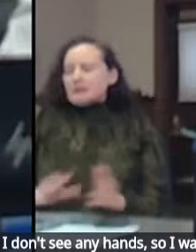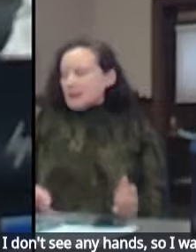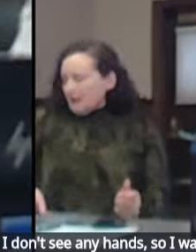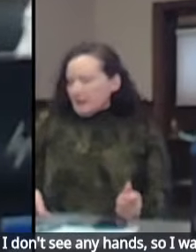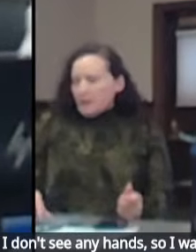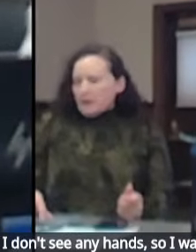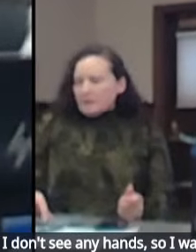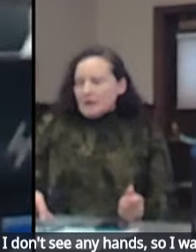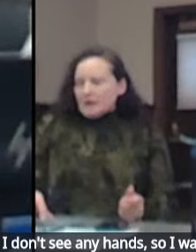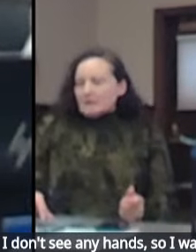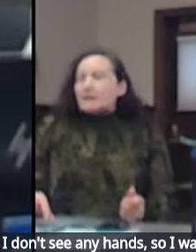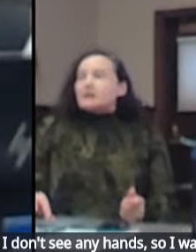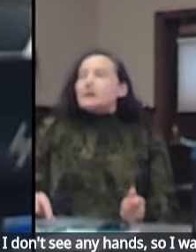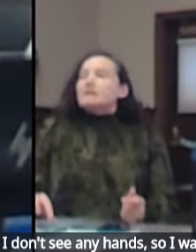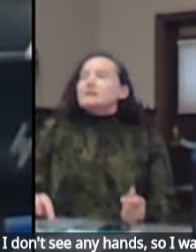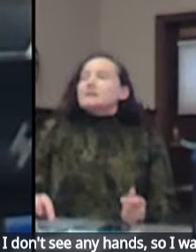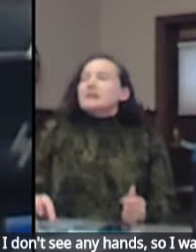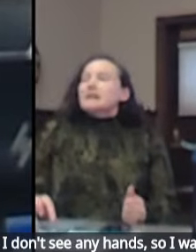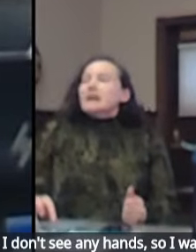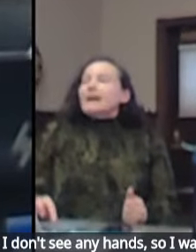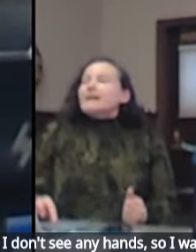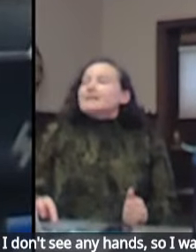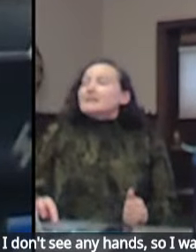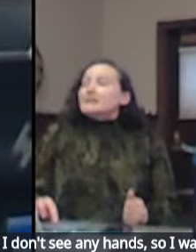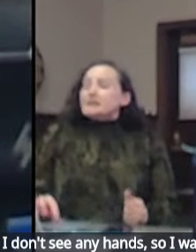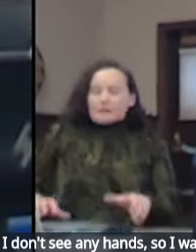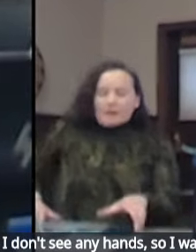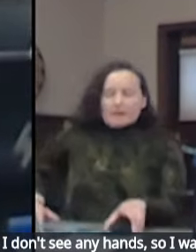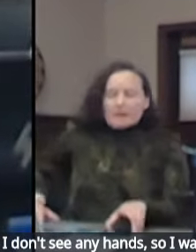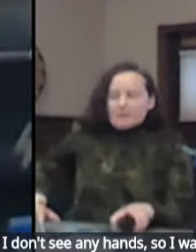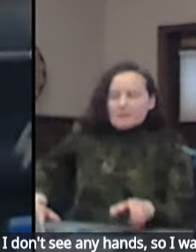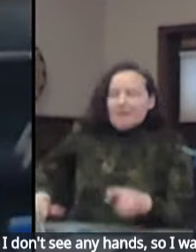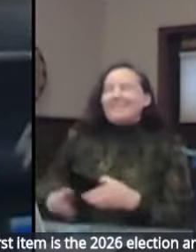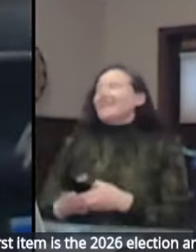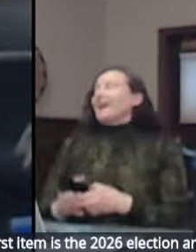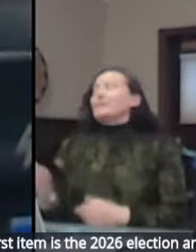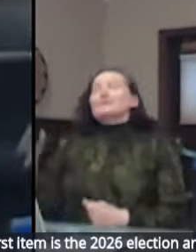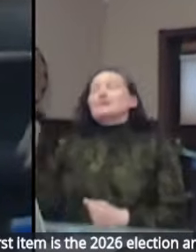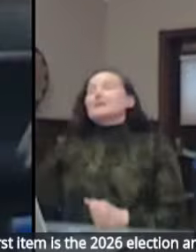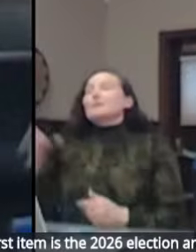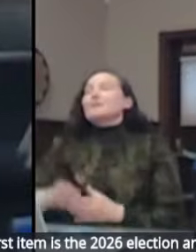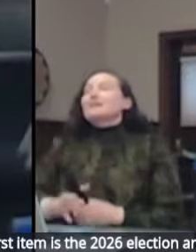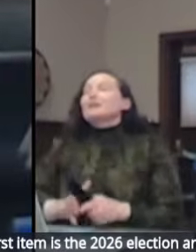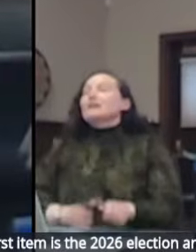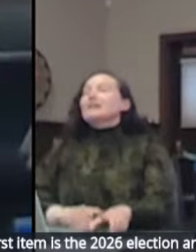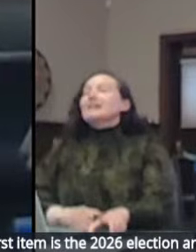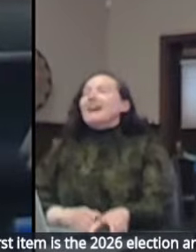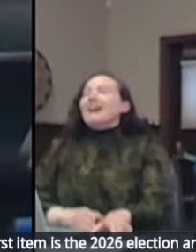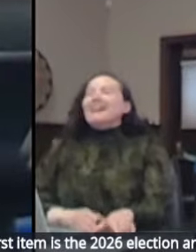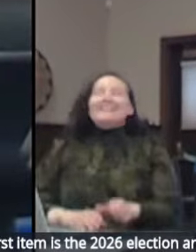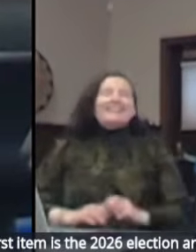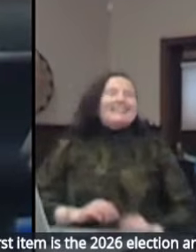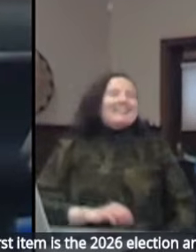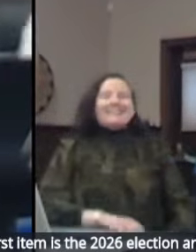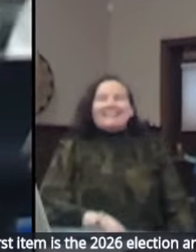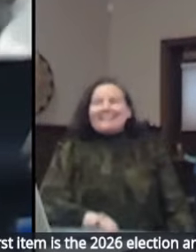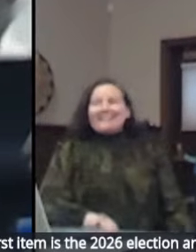trustee election and the appointment of election officers. Secretary treasurer, I'm gonna, I was not roll my phone over.